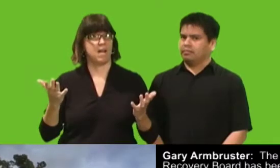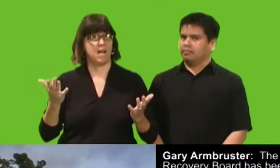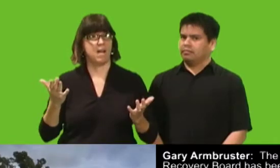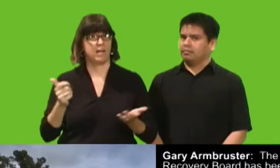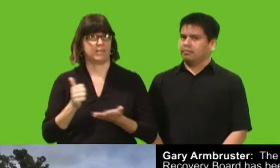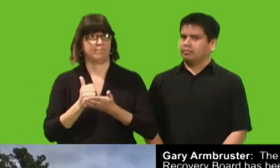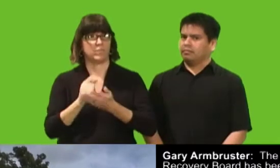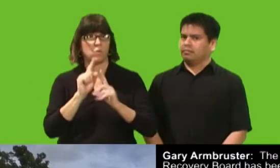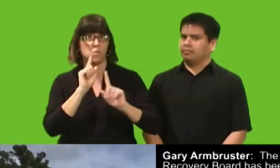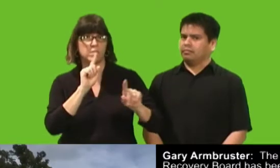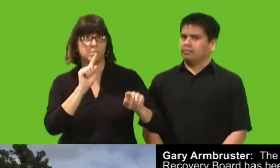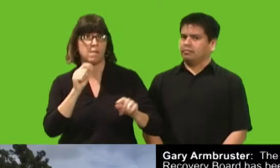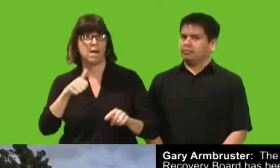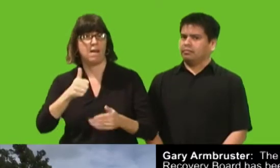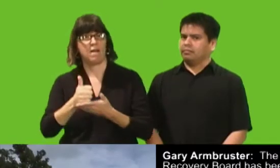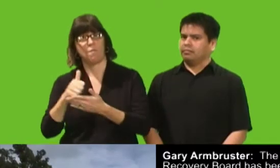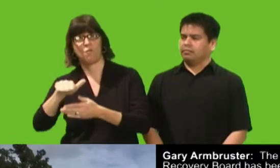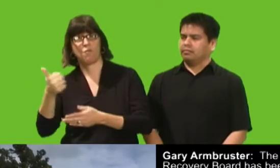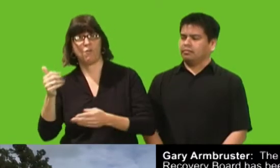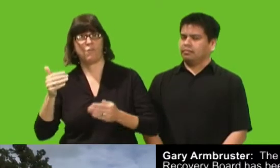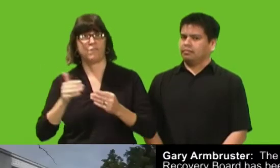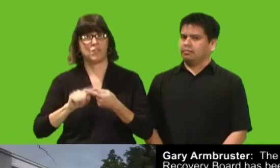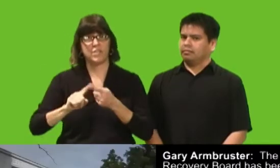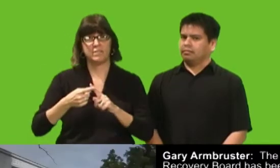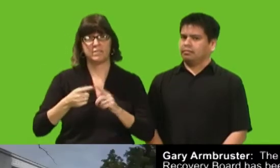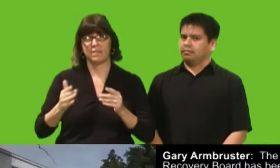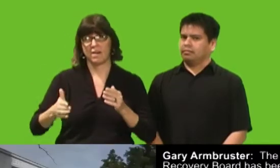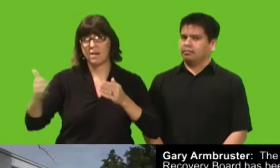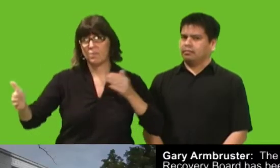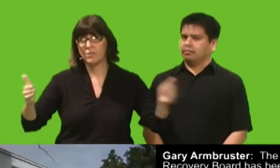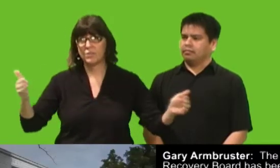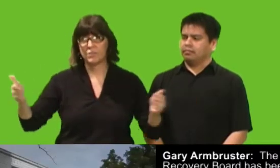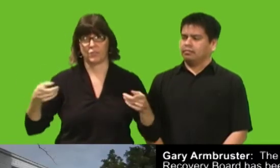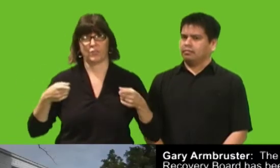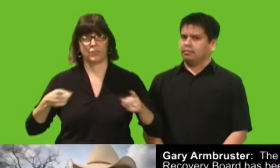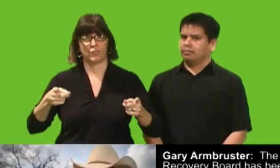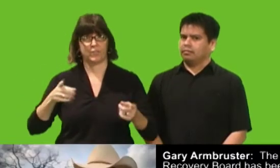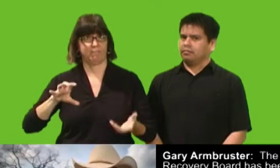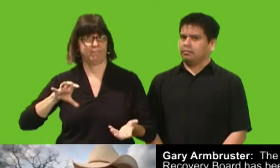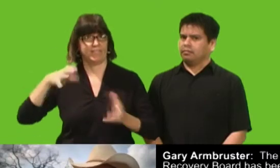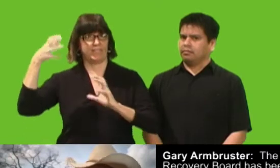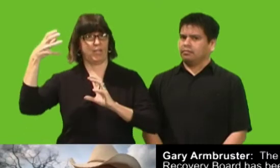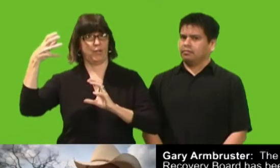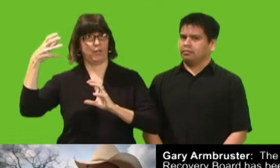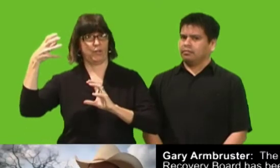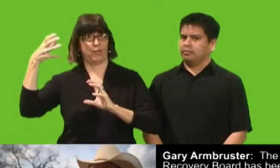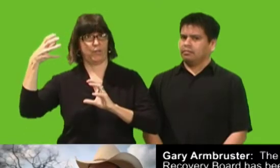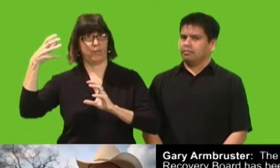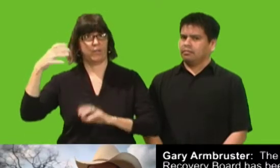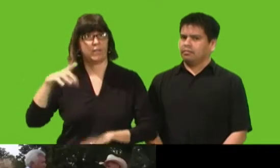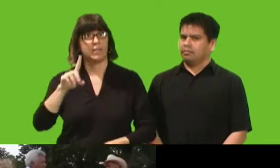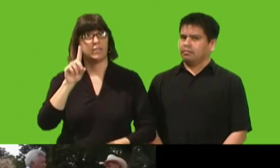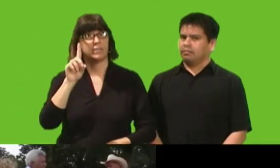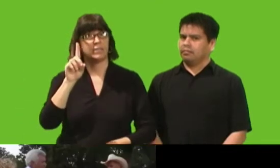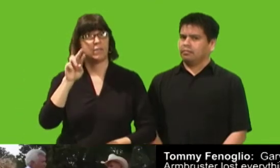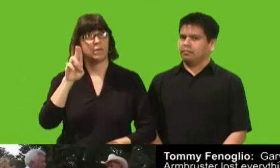The Recovery Board's been doing fantastic work. They gave me a roof over my head. I can't ask for much more than